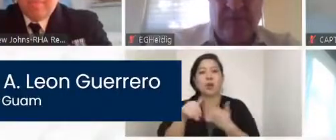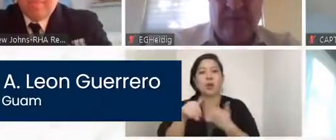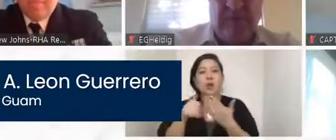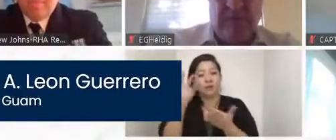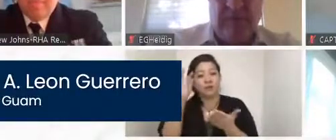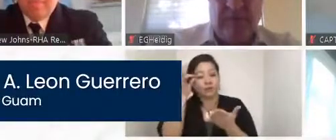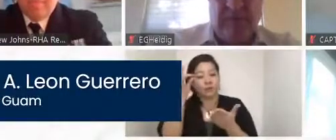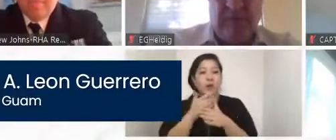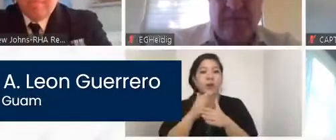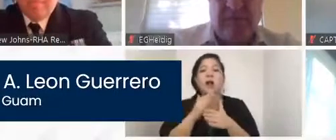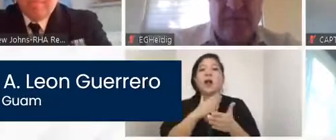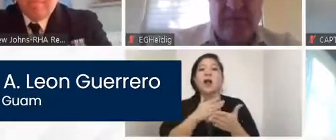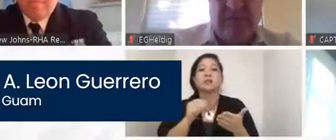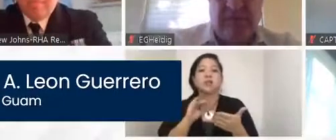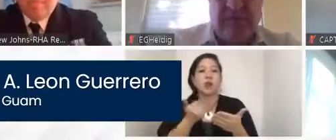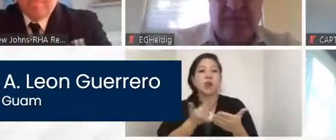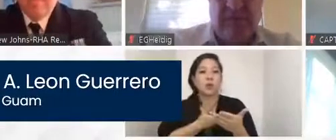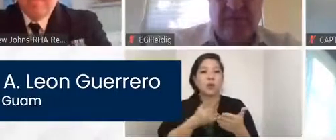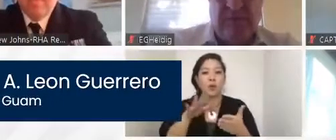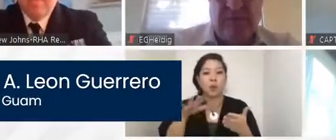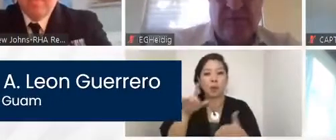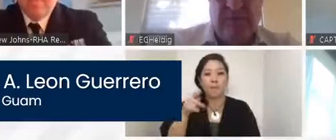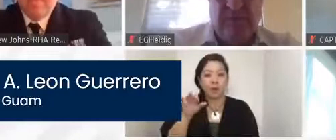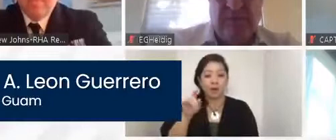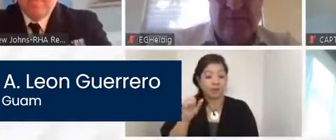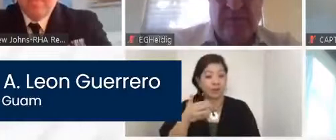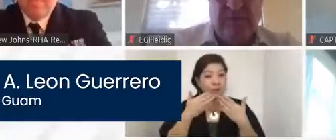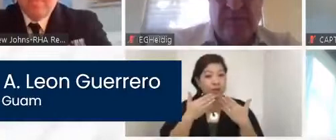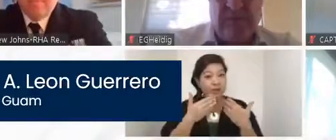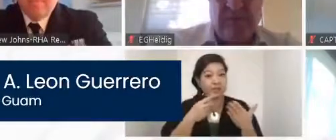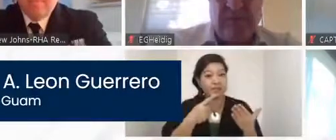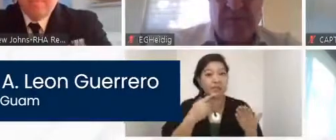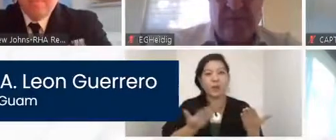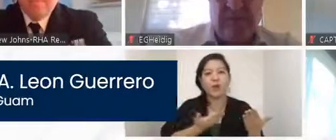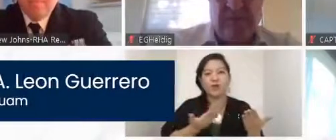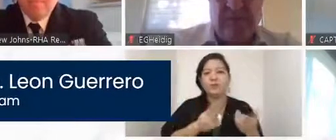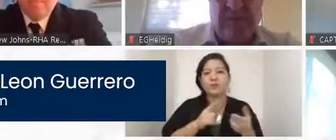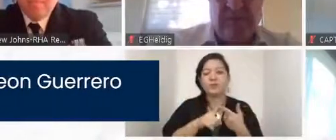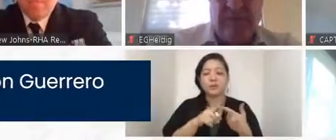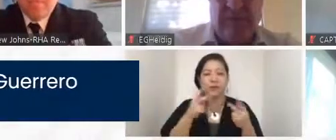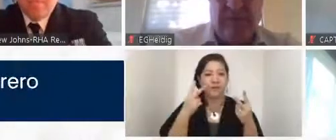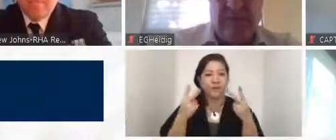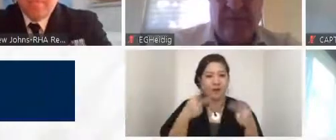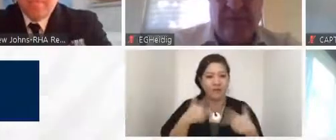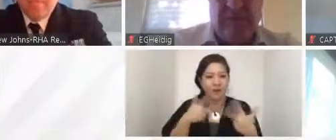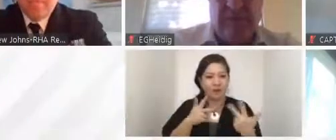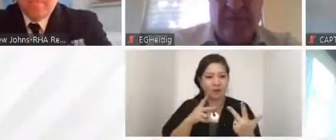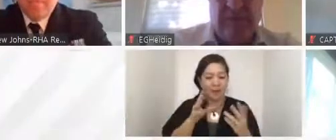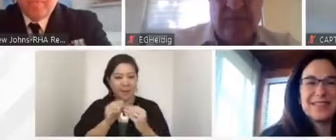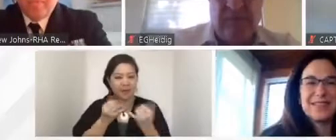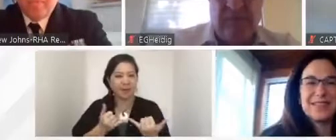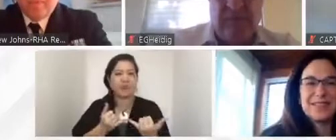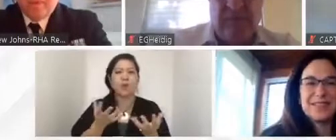and our local partners. I just wanted to greet you and say welcome to this virtual meeting. And wanted to